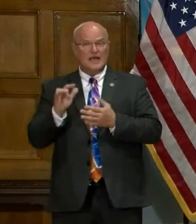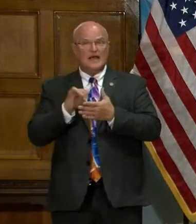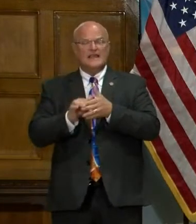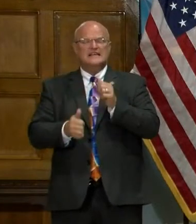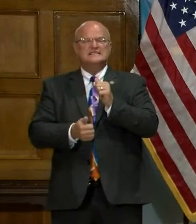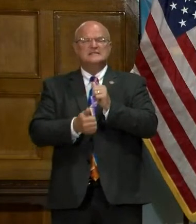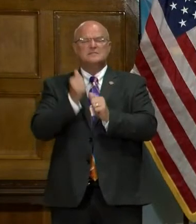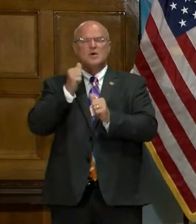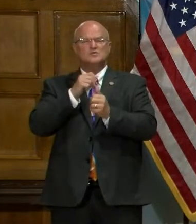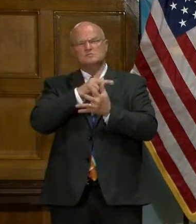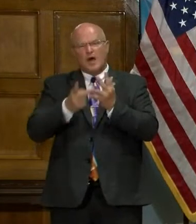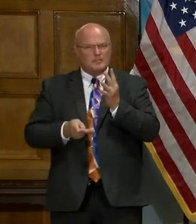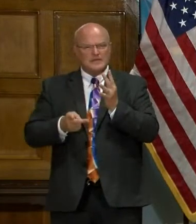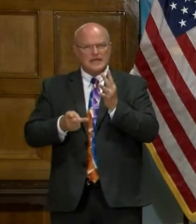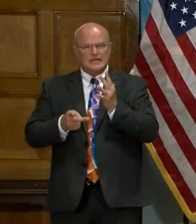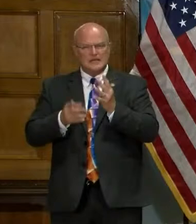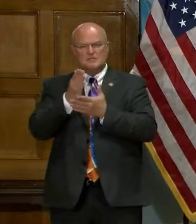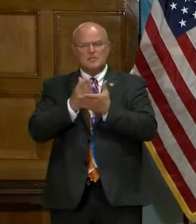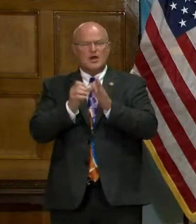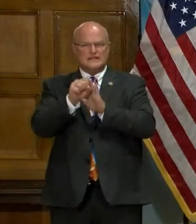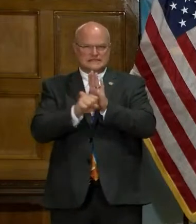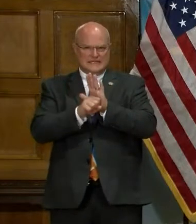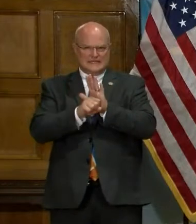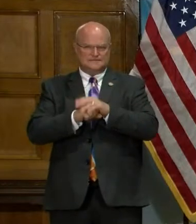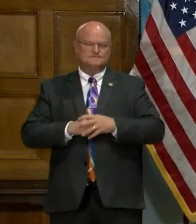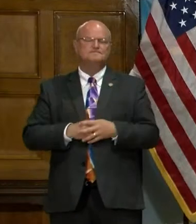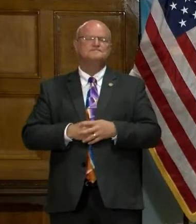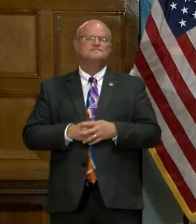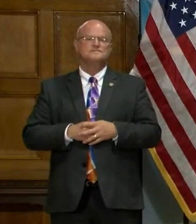most densely populated portion of the state,